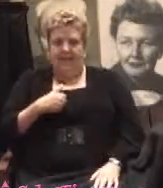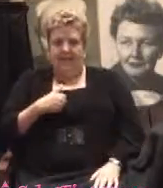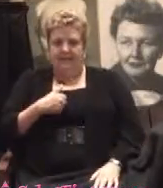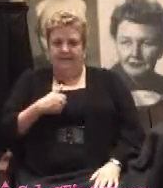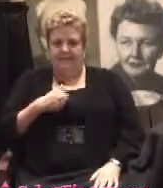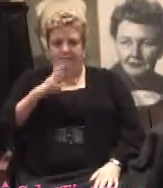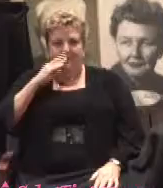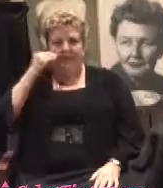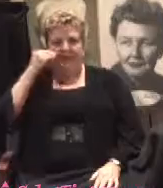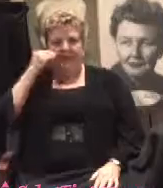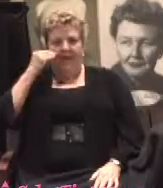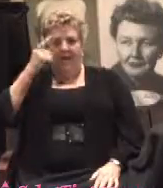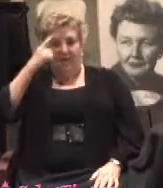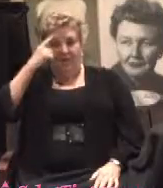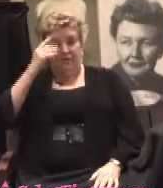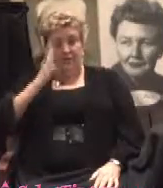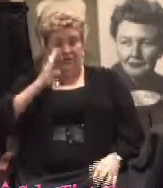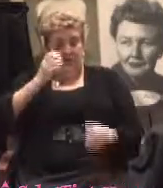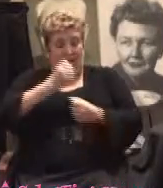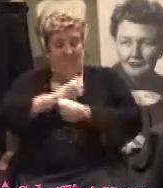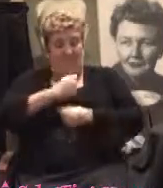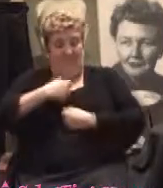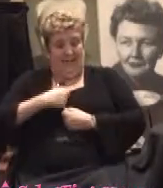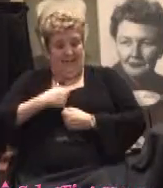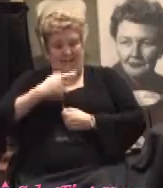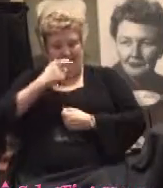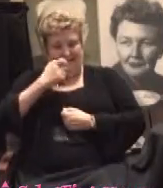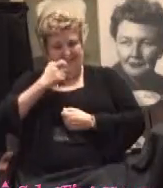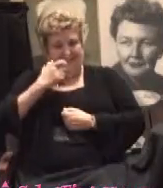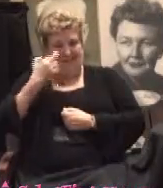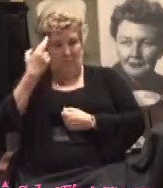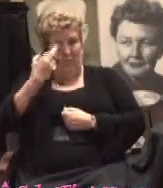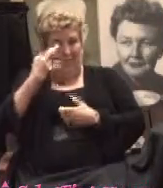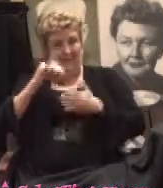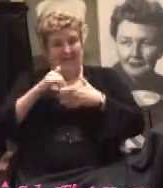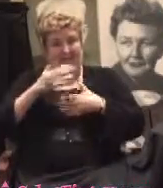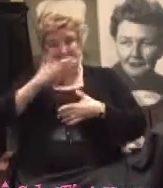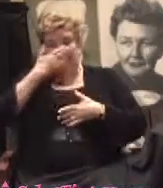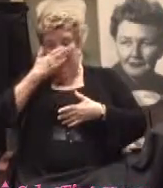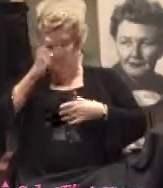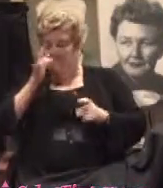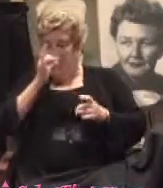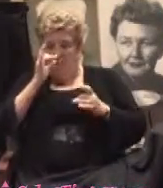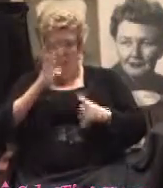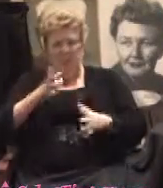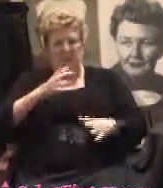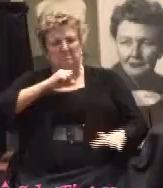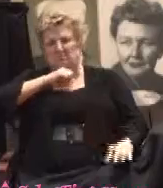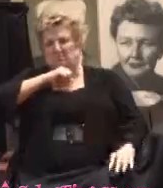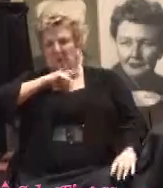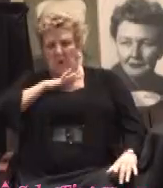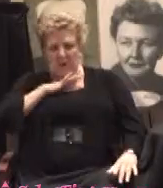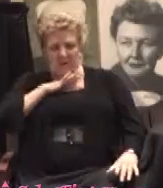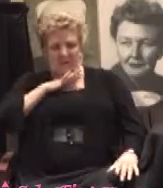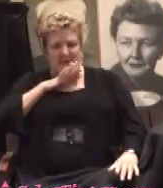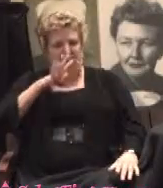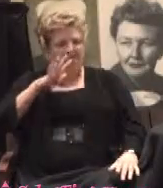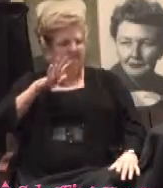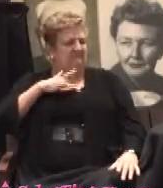concerned that she was going to hug me because I started to realize that I smelled terrible. And I was dirty and I felt so filthy. And